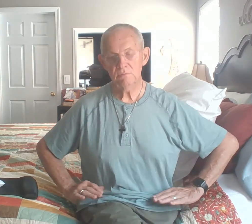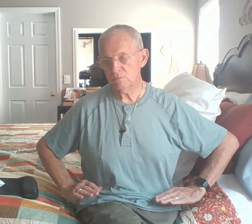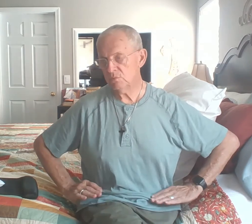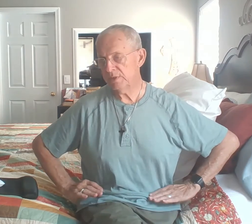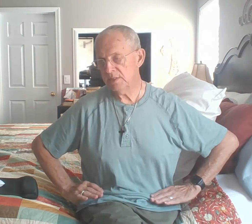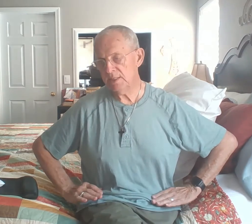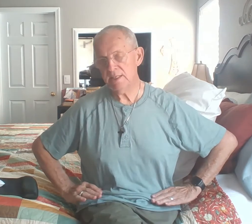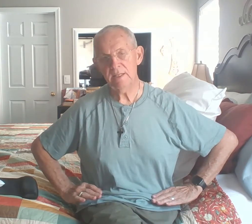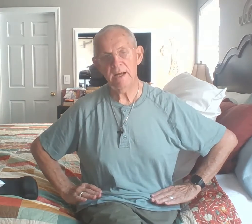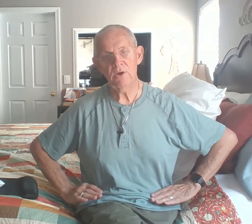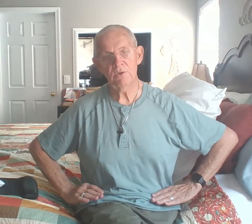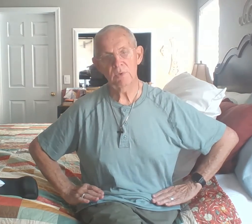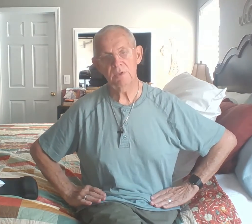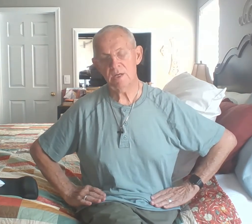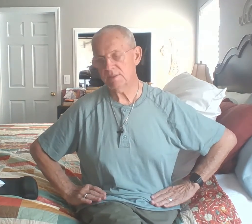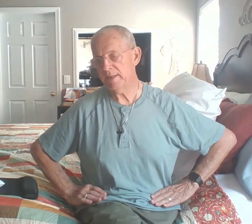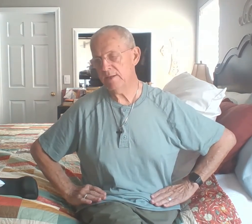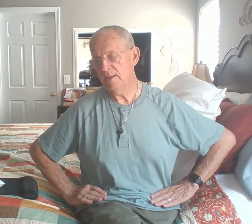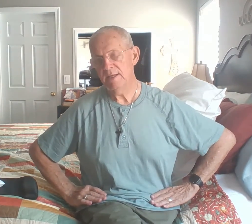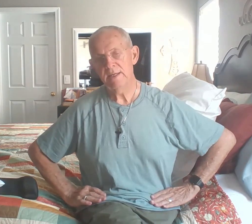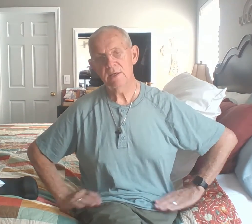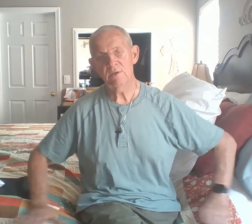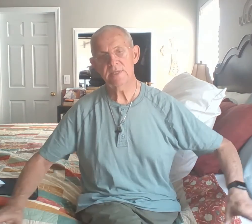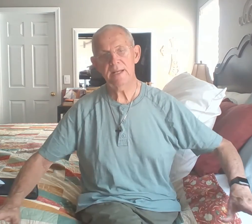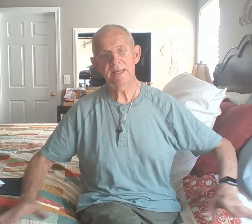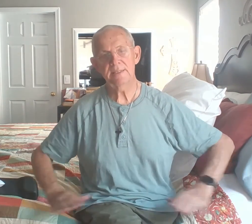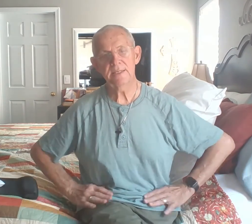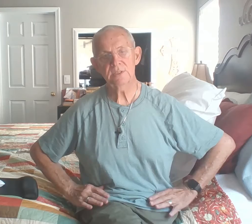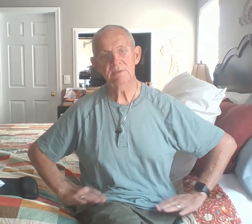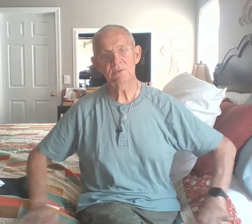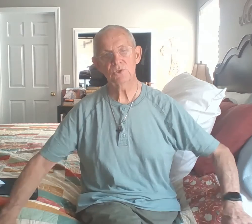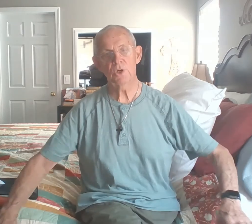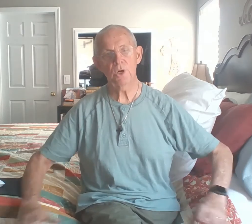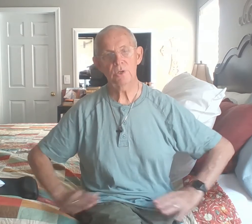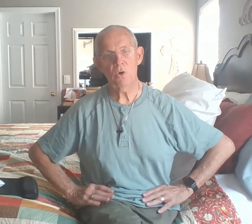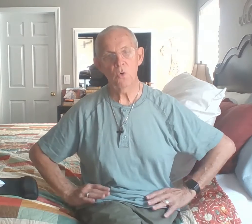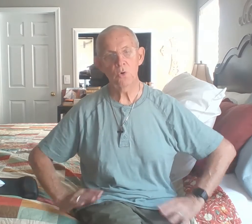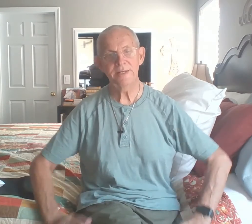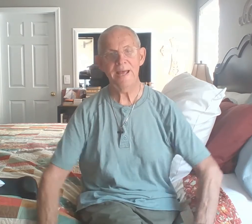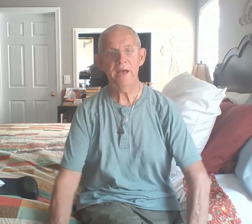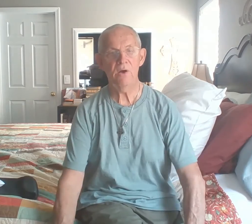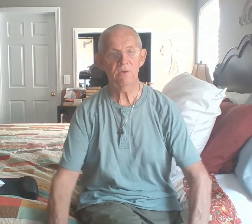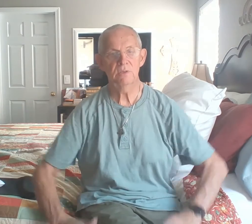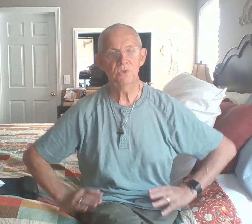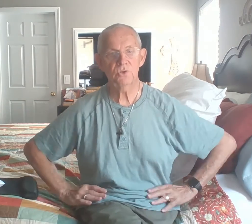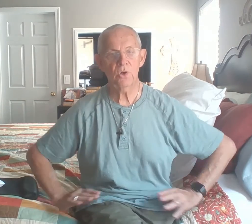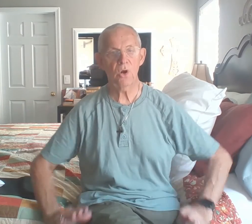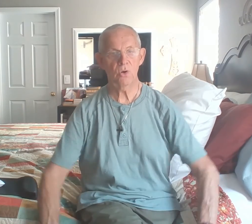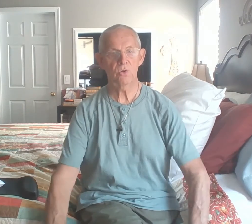we talked about, goes out like this, skirt, or down, skirt.